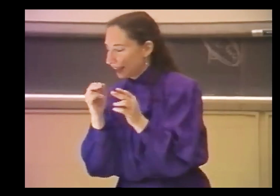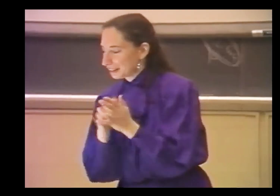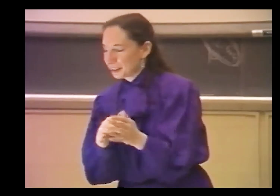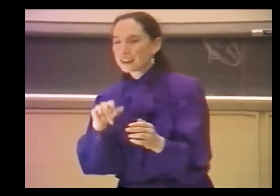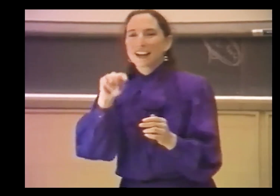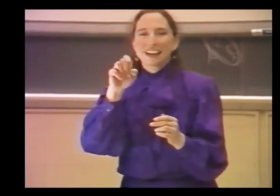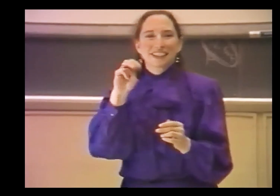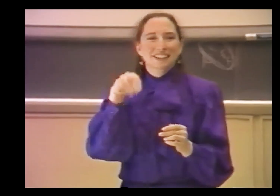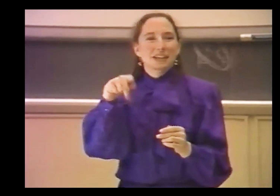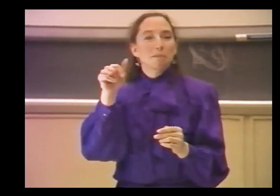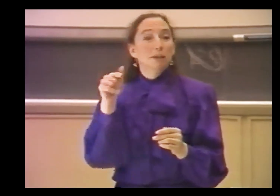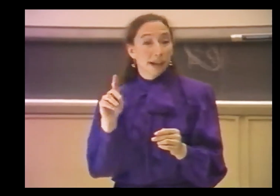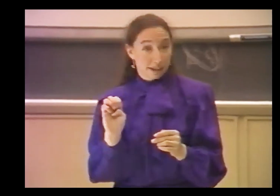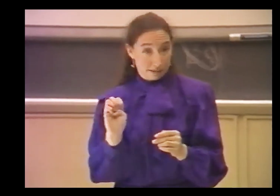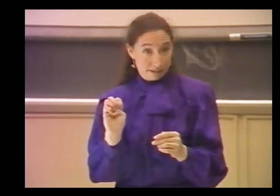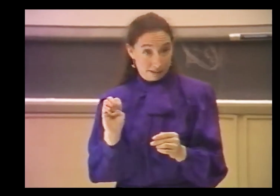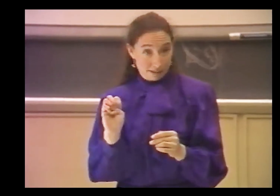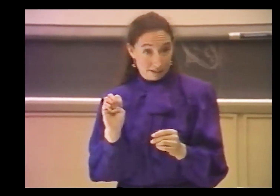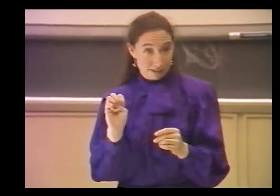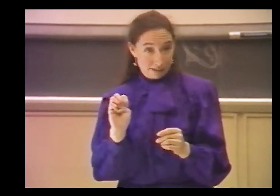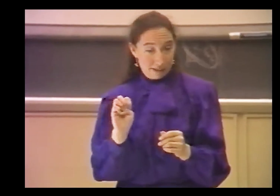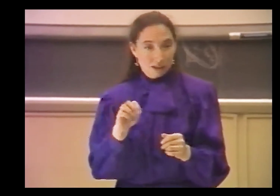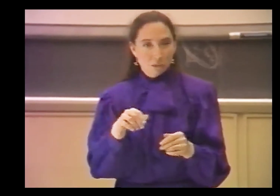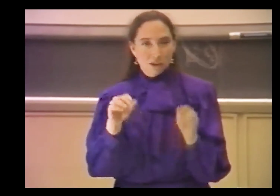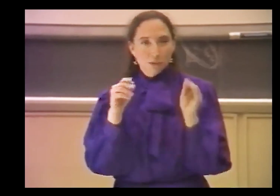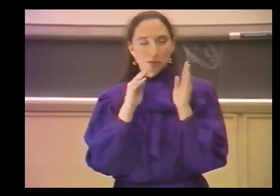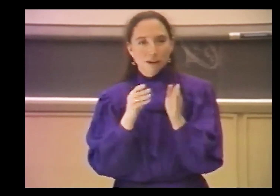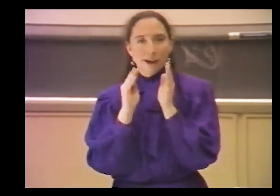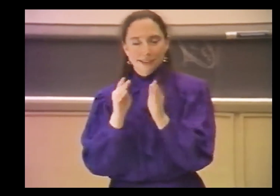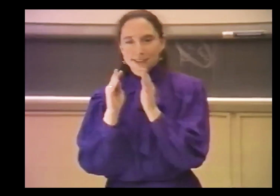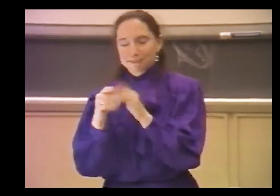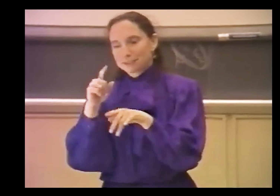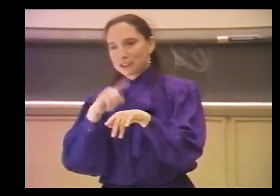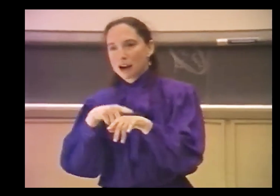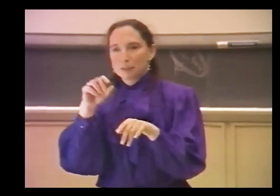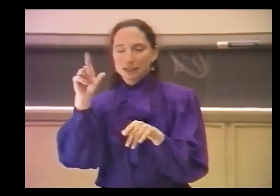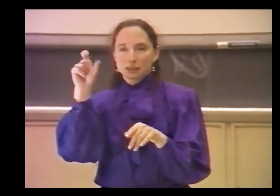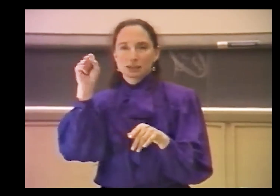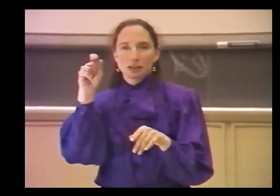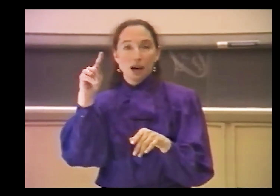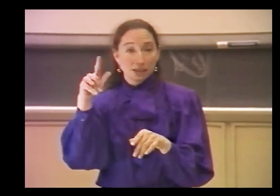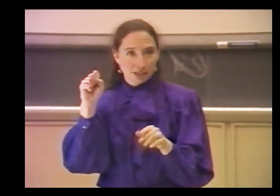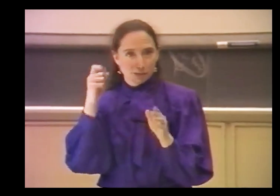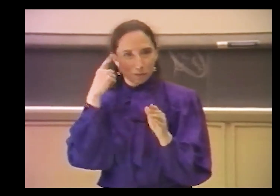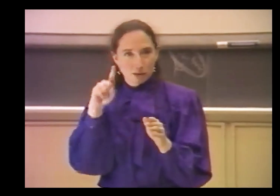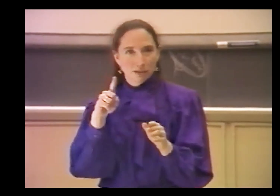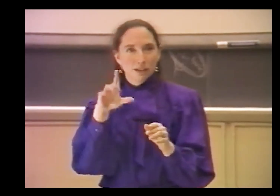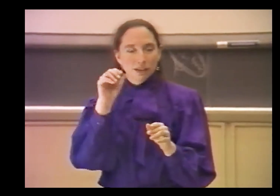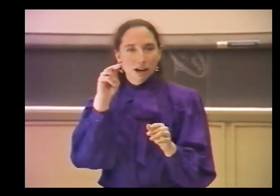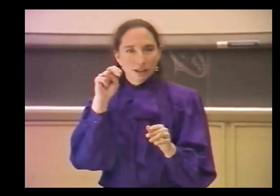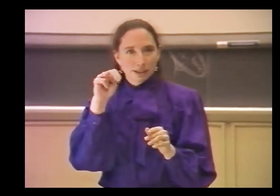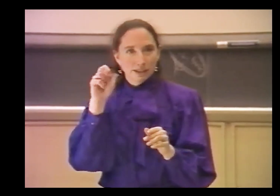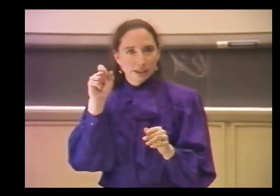that there, the template, which provides timing slots for